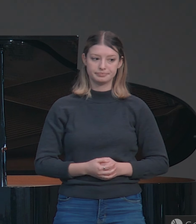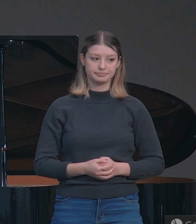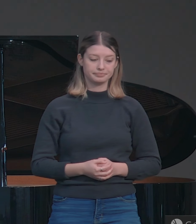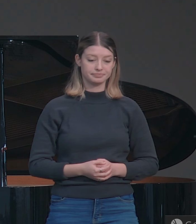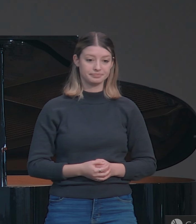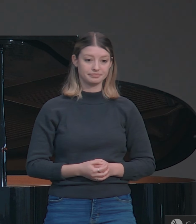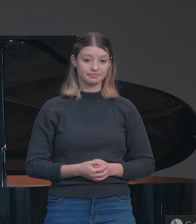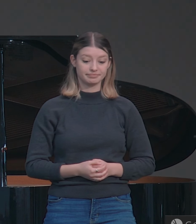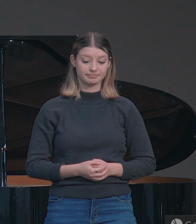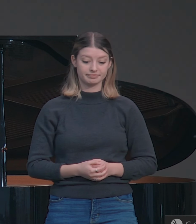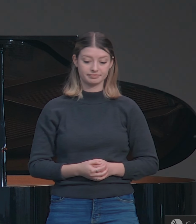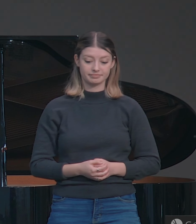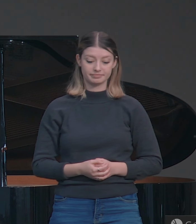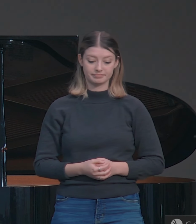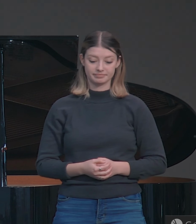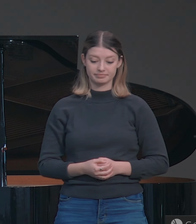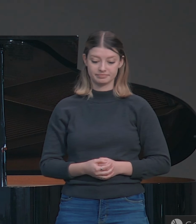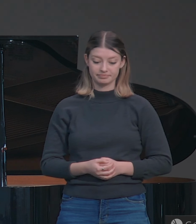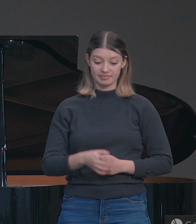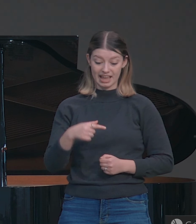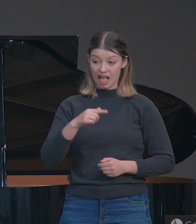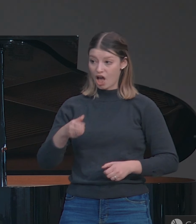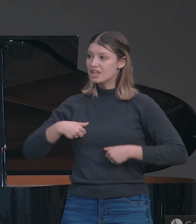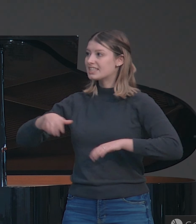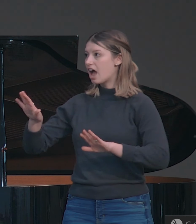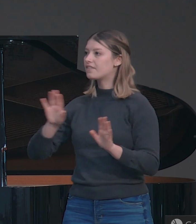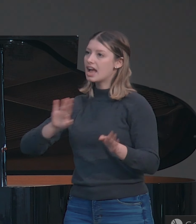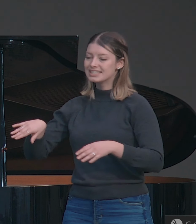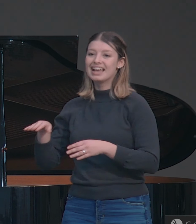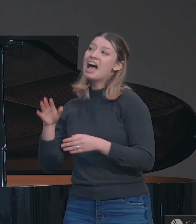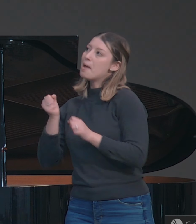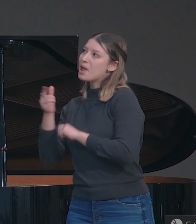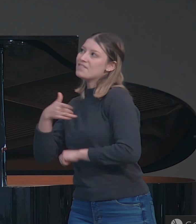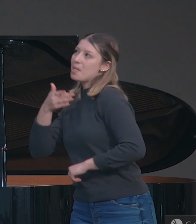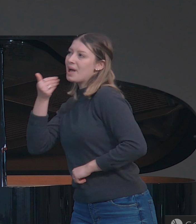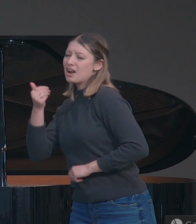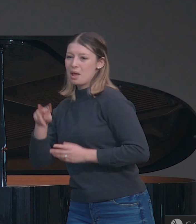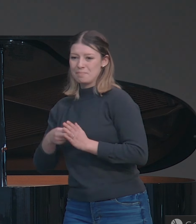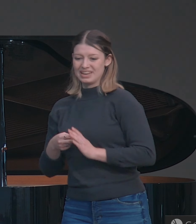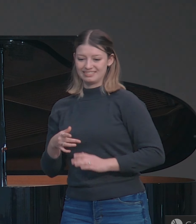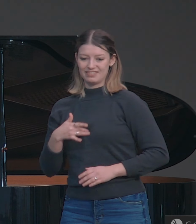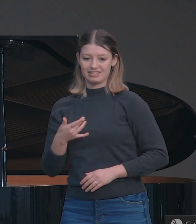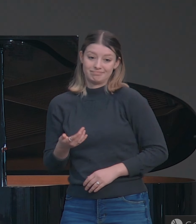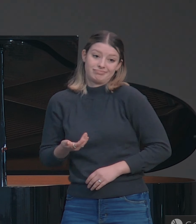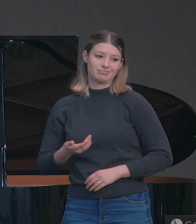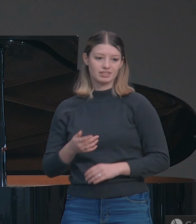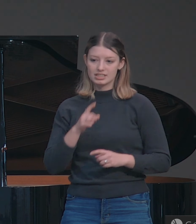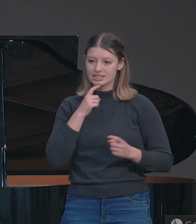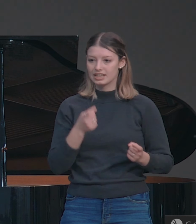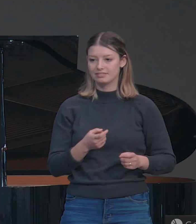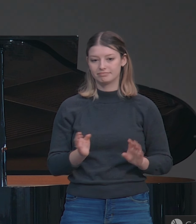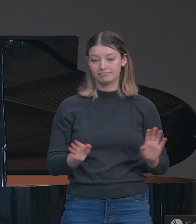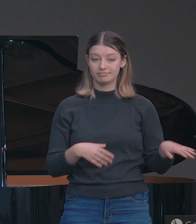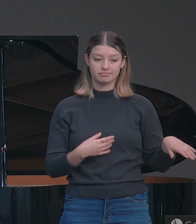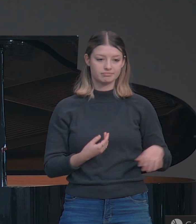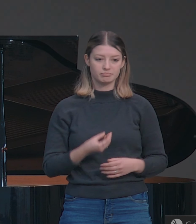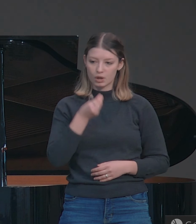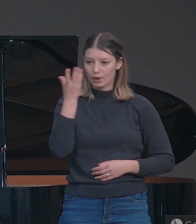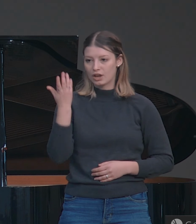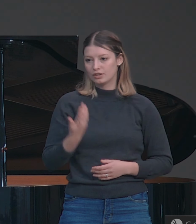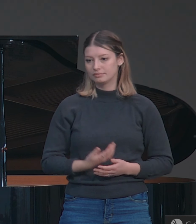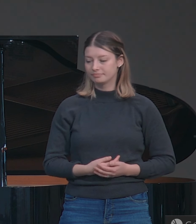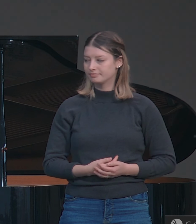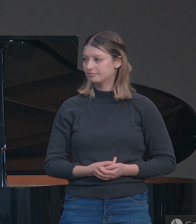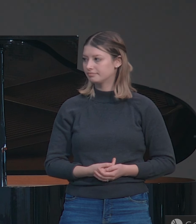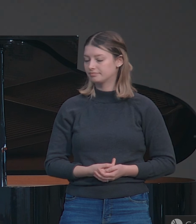Because they show a callousness towards sin and indifference, as Michael said this morning,